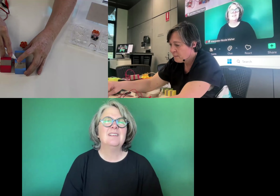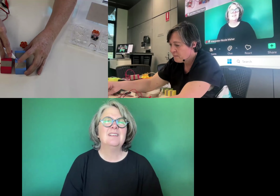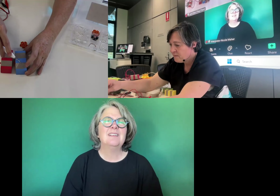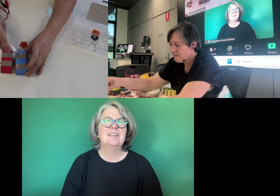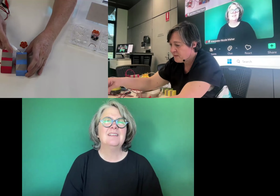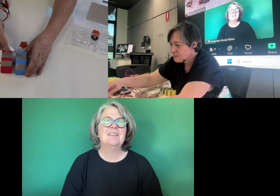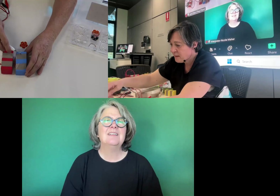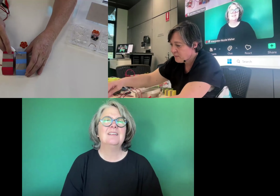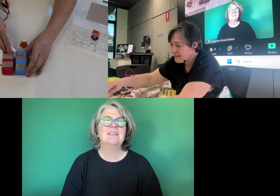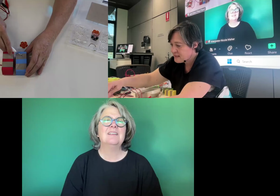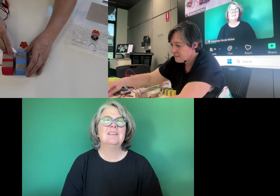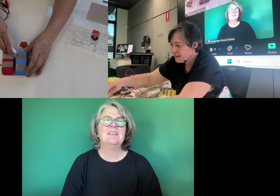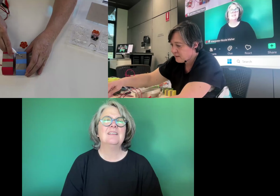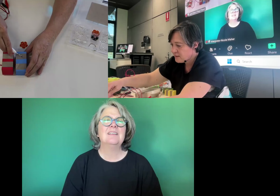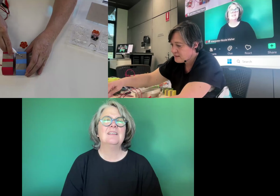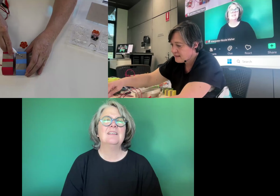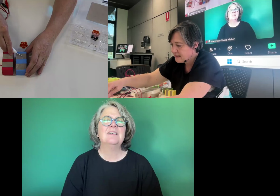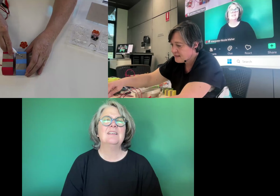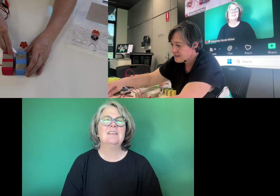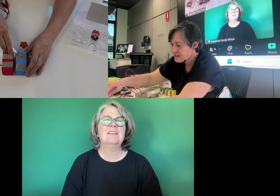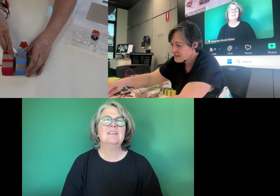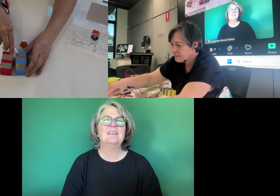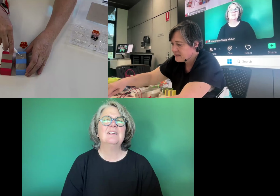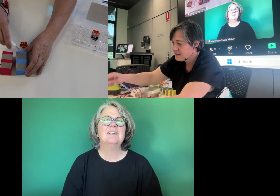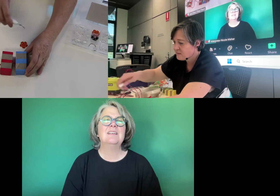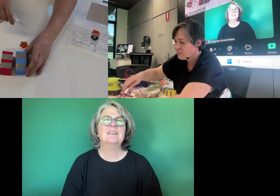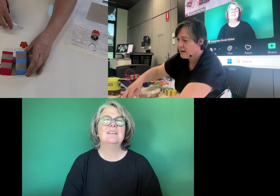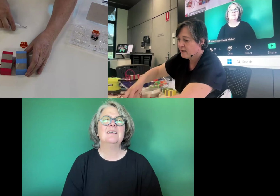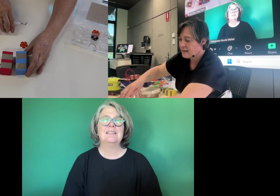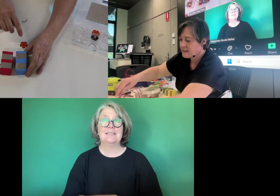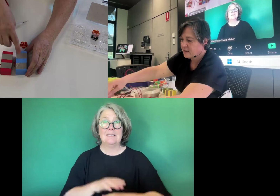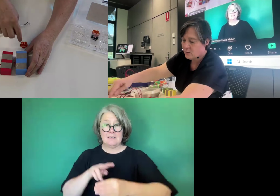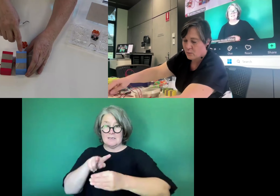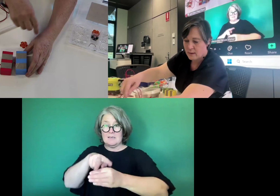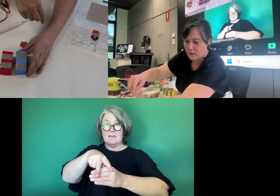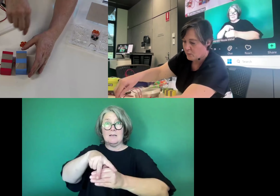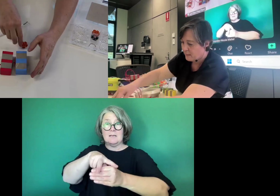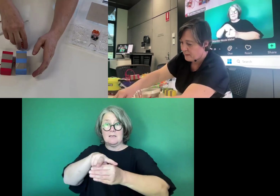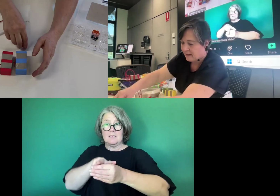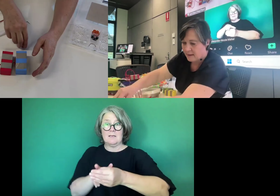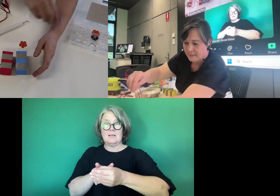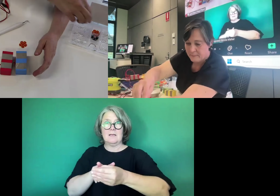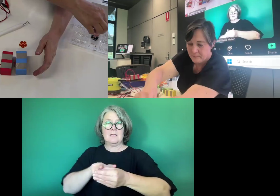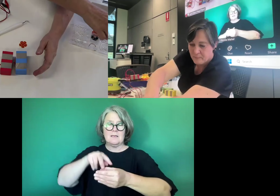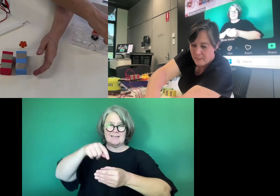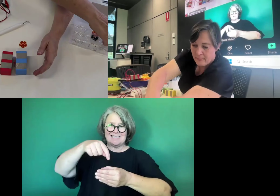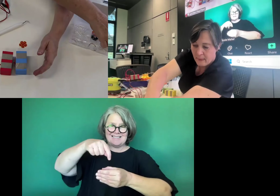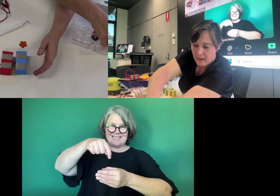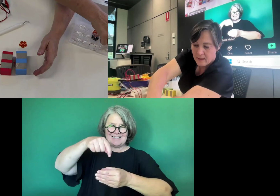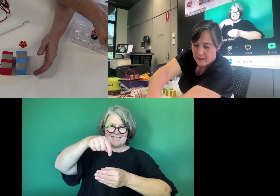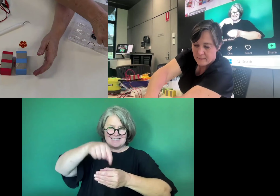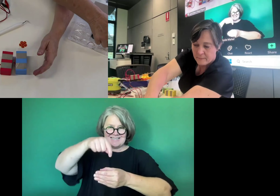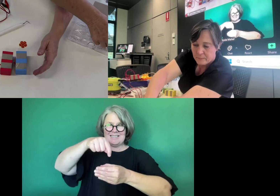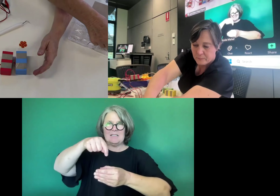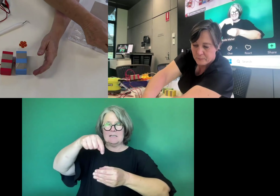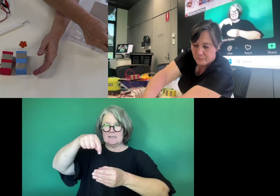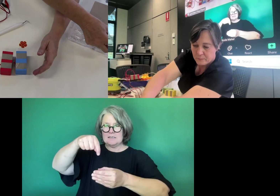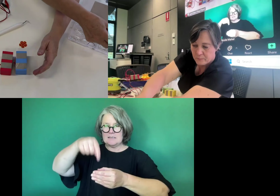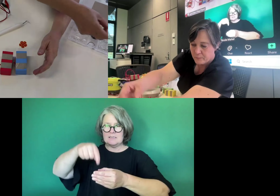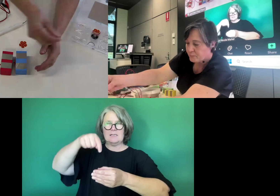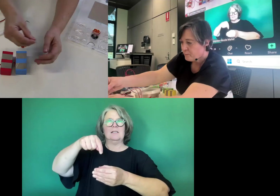hole for this one reasonably close to the edge because the pieces of wire are actually quite a long way apart.